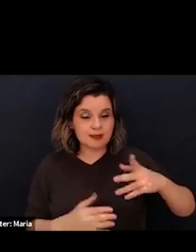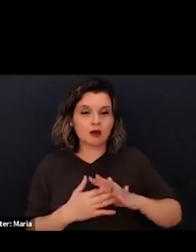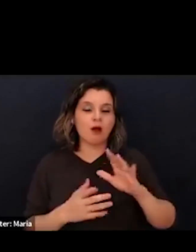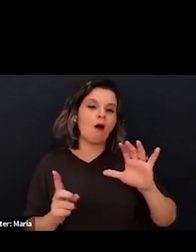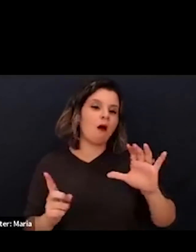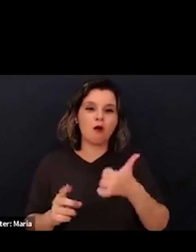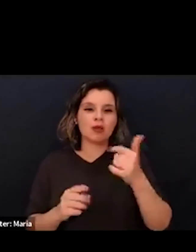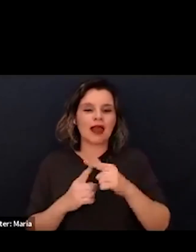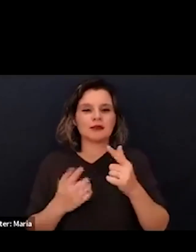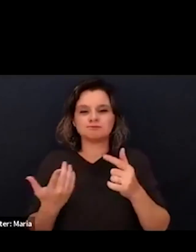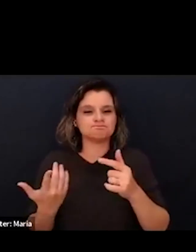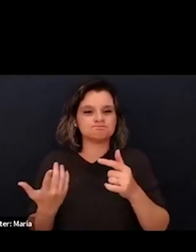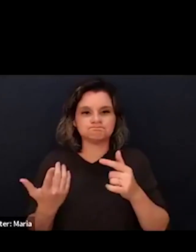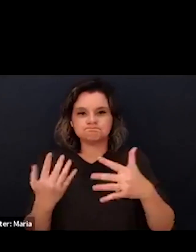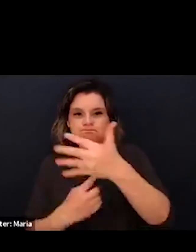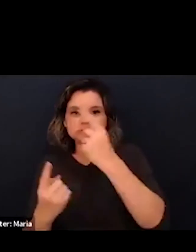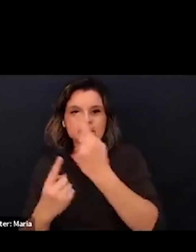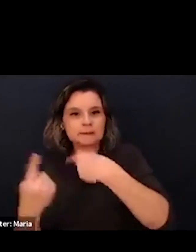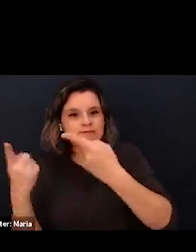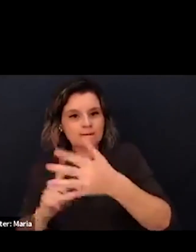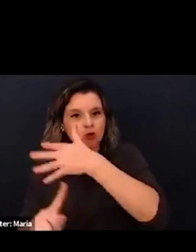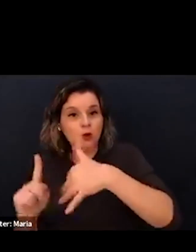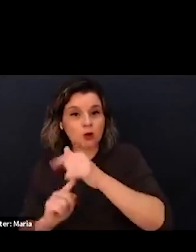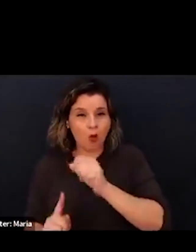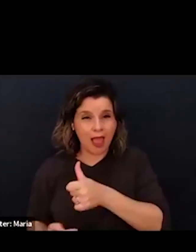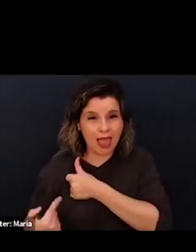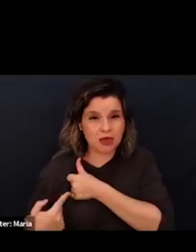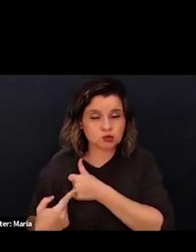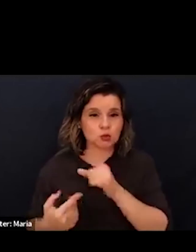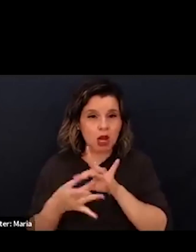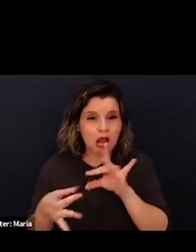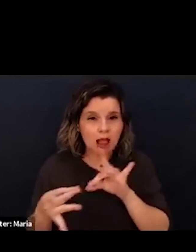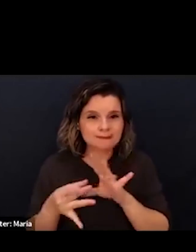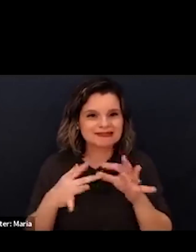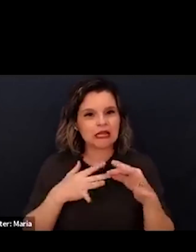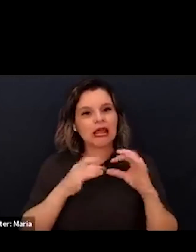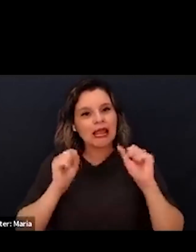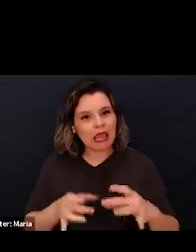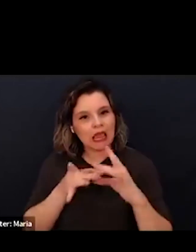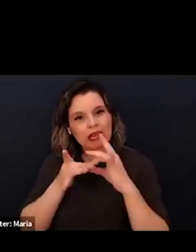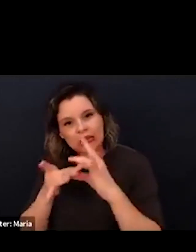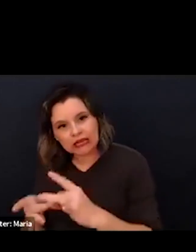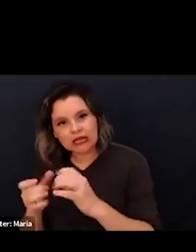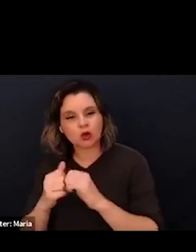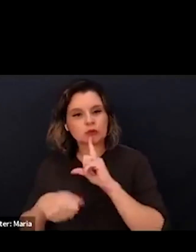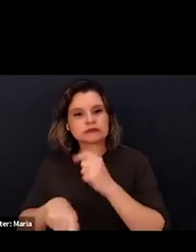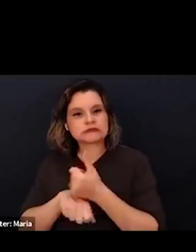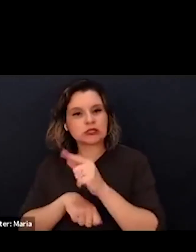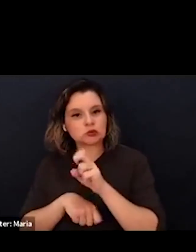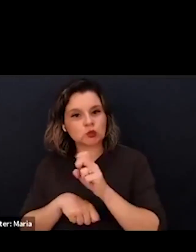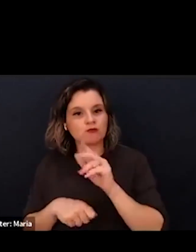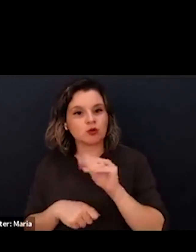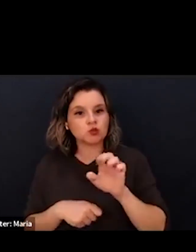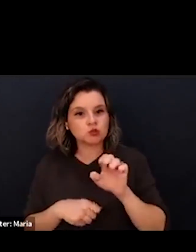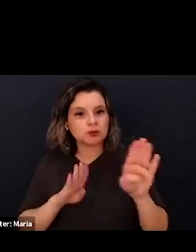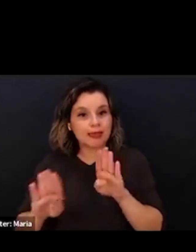of mistreatment around you, or even the attitudes and comments that lead to or help set the tone for abusive behavior, if